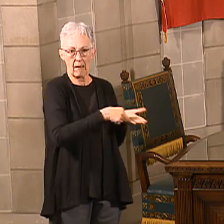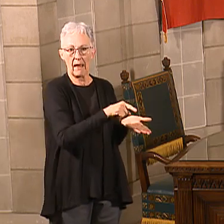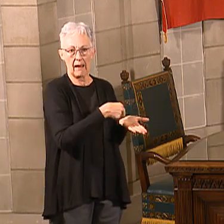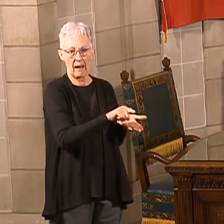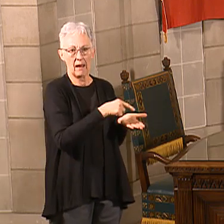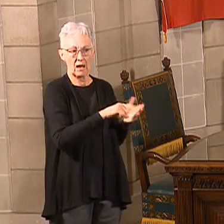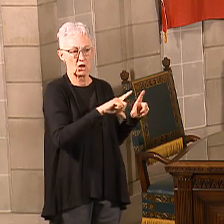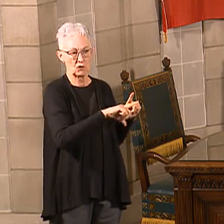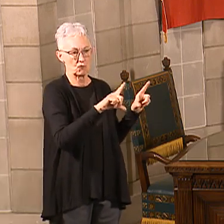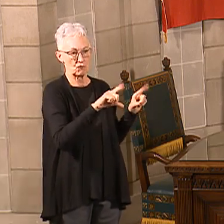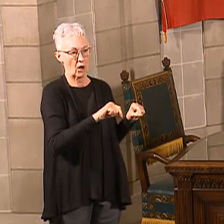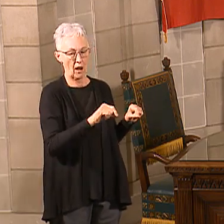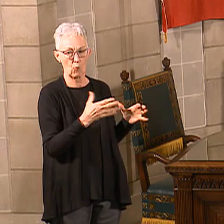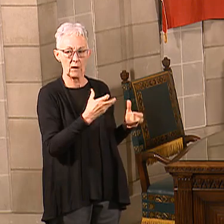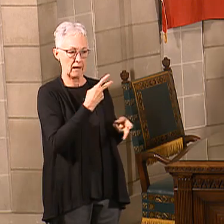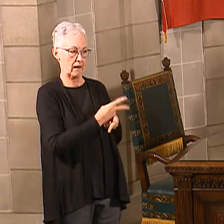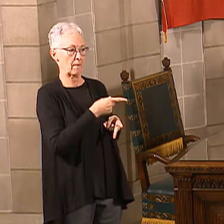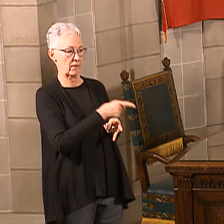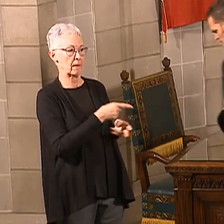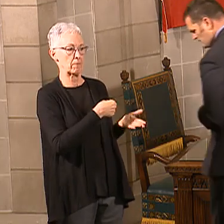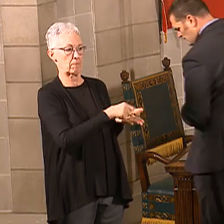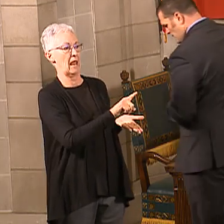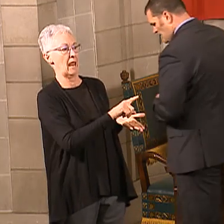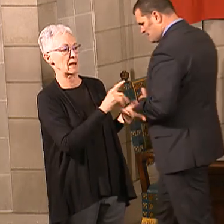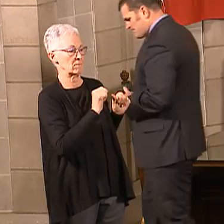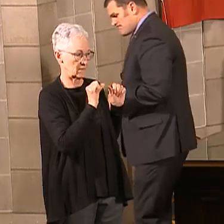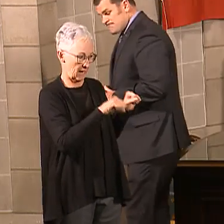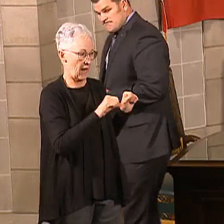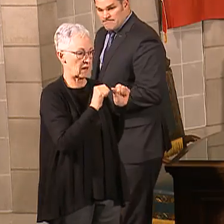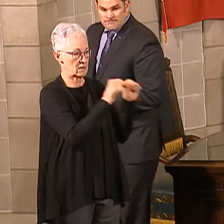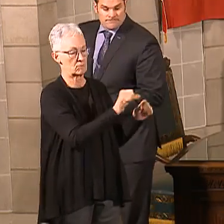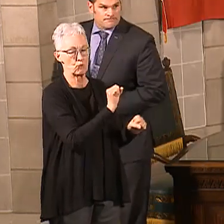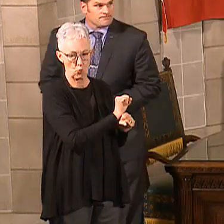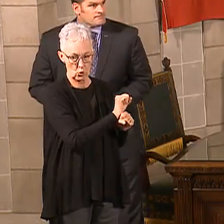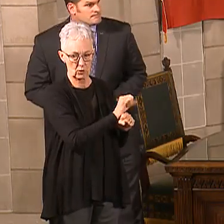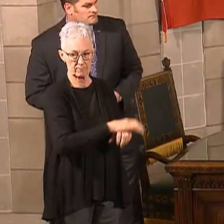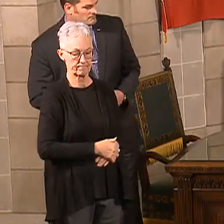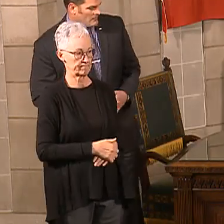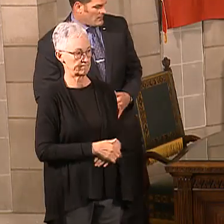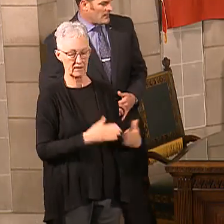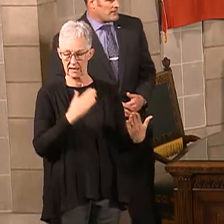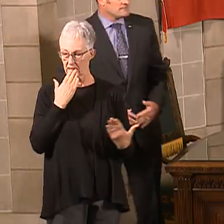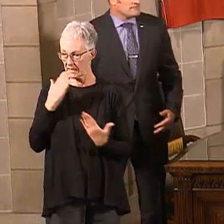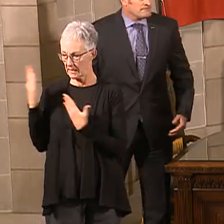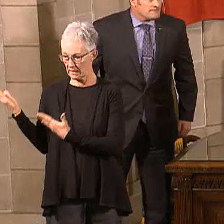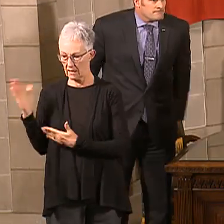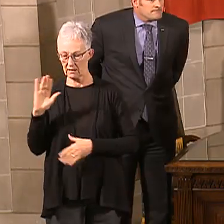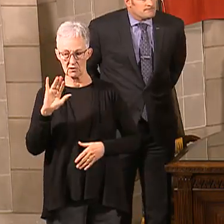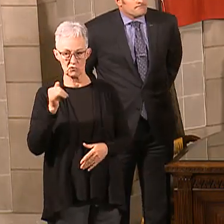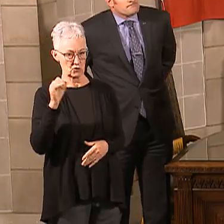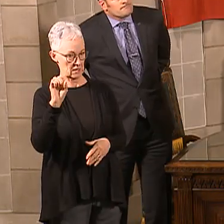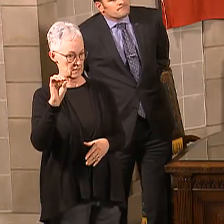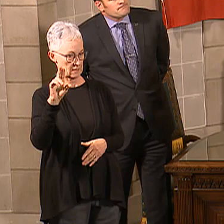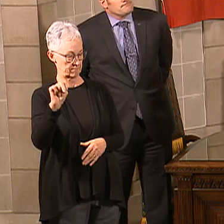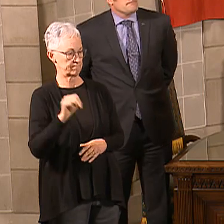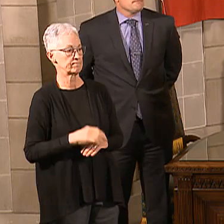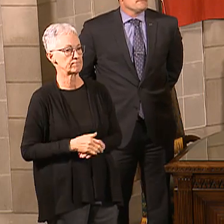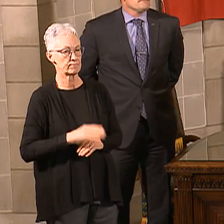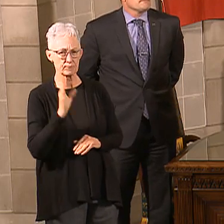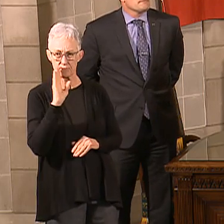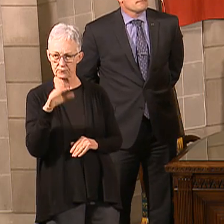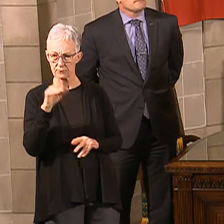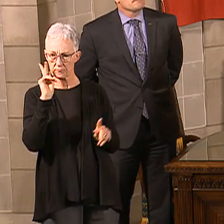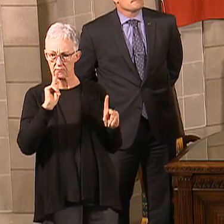any at the end. Thank you, sir. Great, thank you very much, Jason. And I just want to highlight that the people of